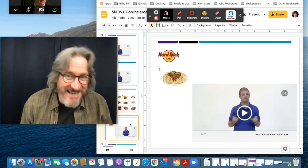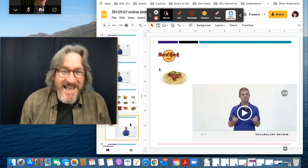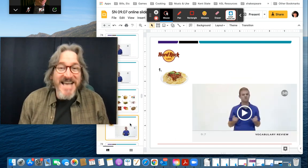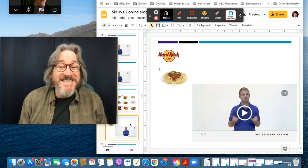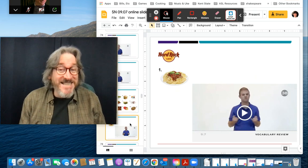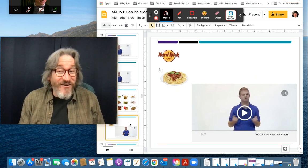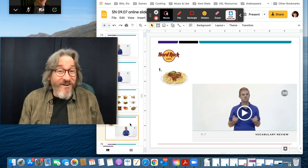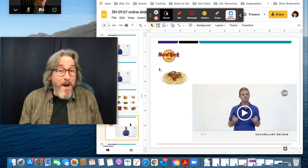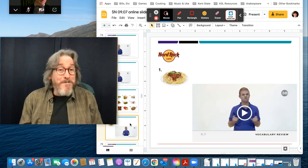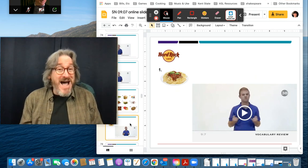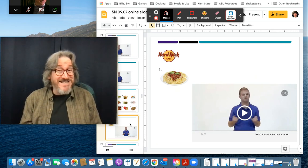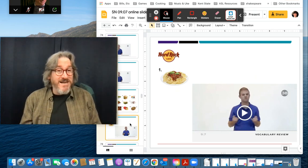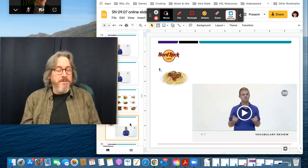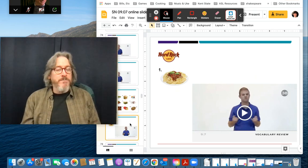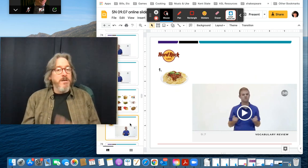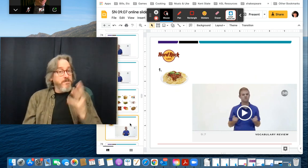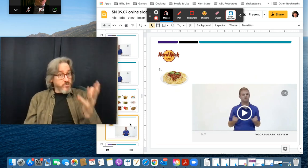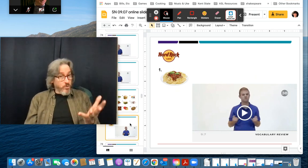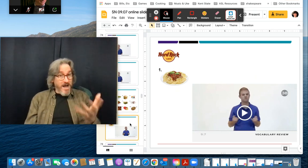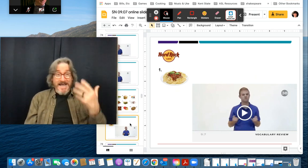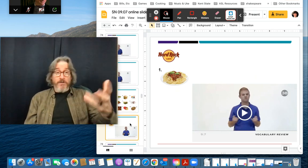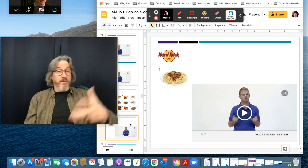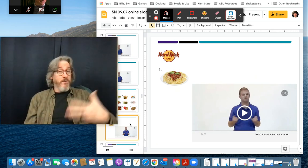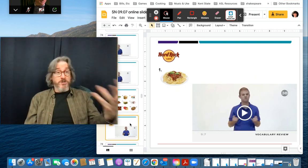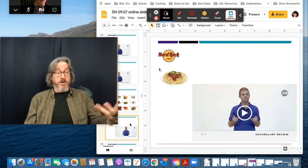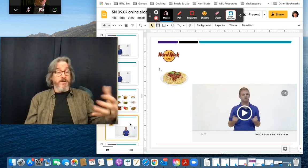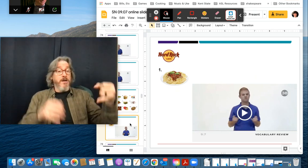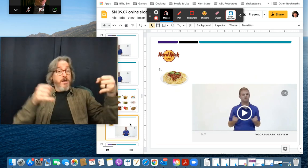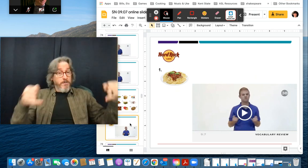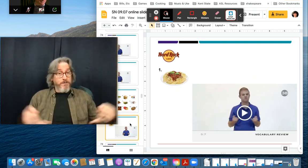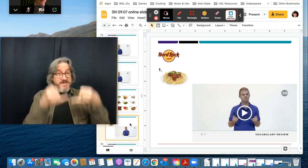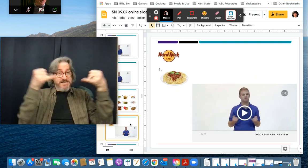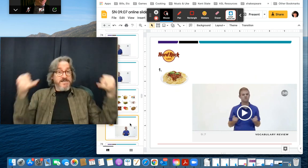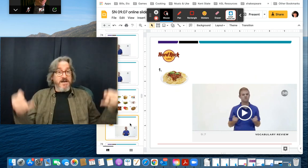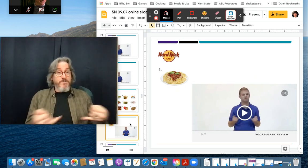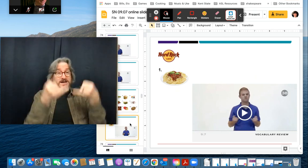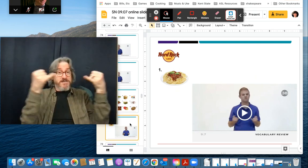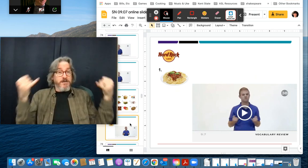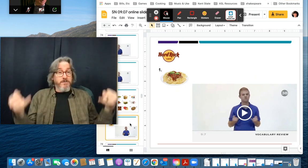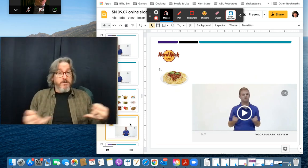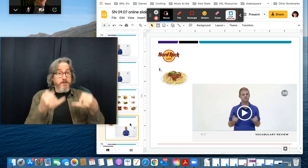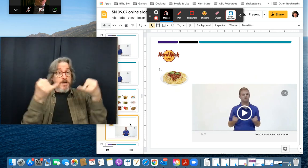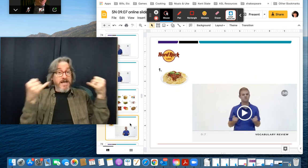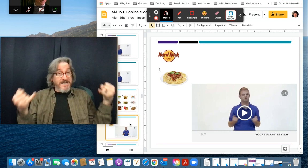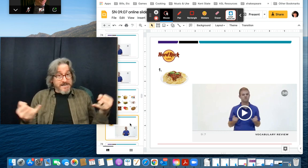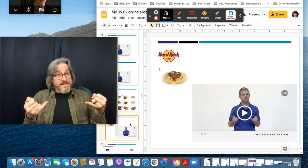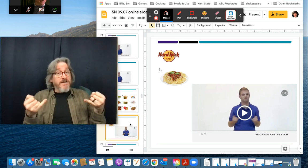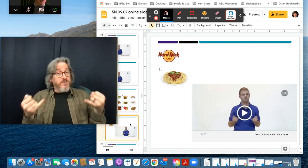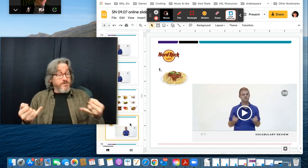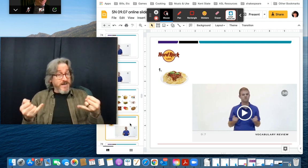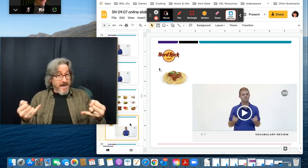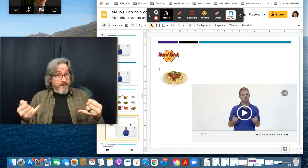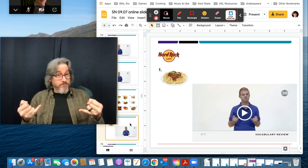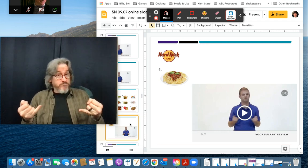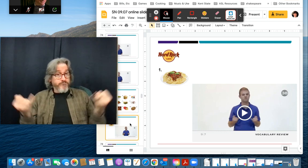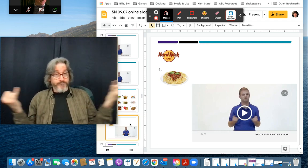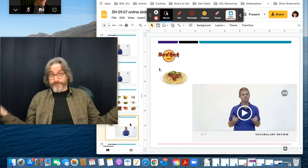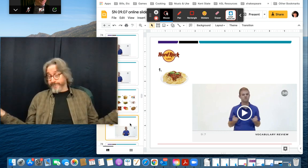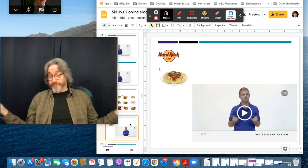Anyway, so pasta. So again, like we were talking about, this is the sign for pasta. It's the sign for